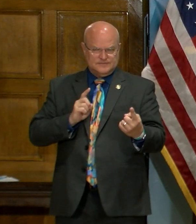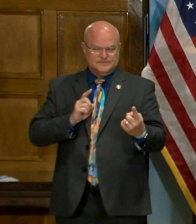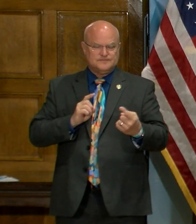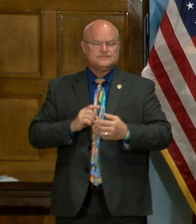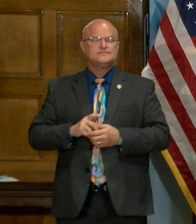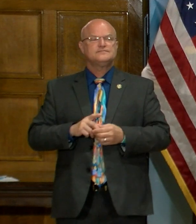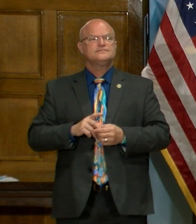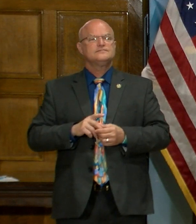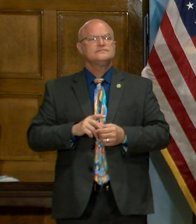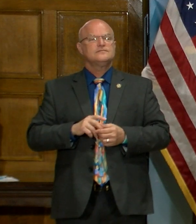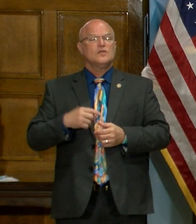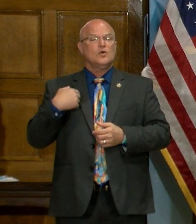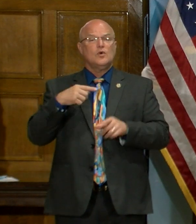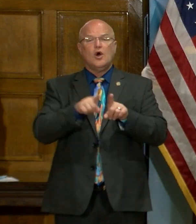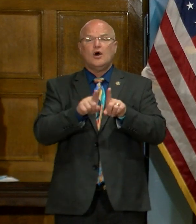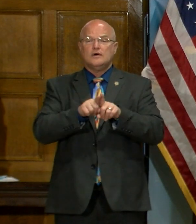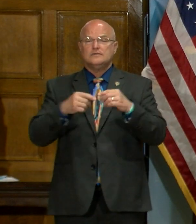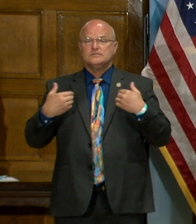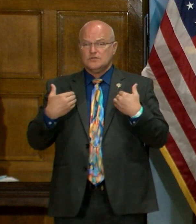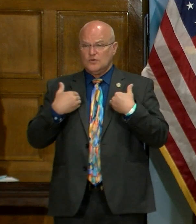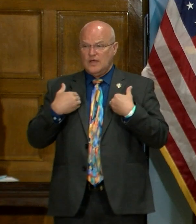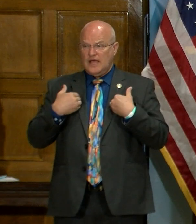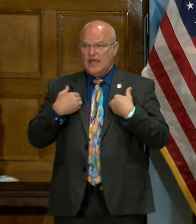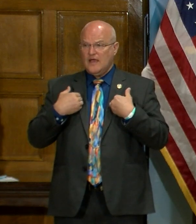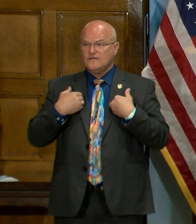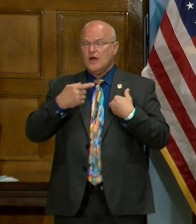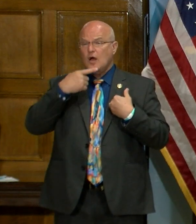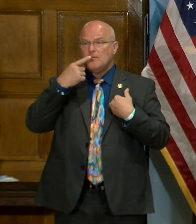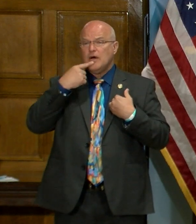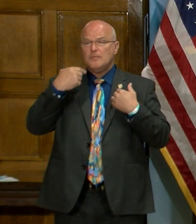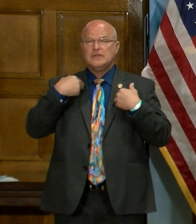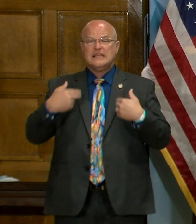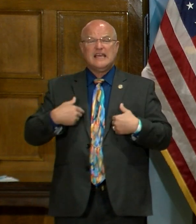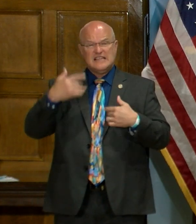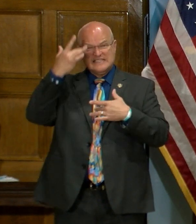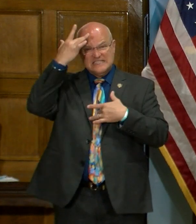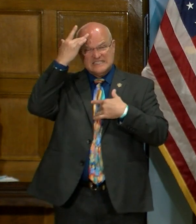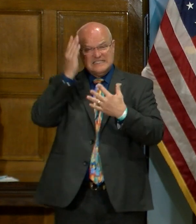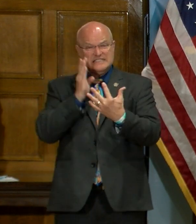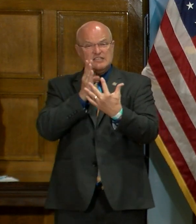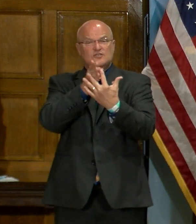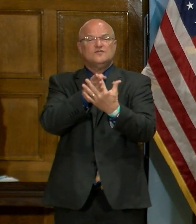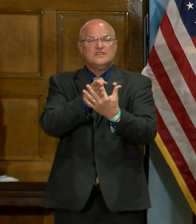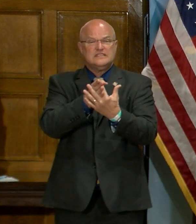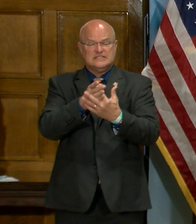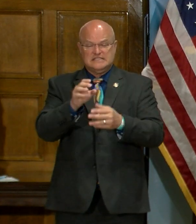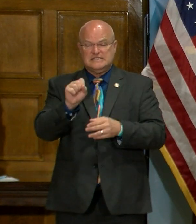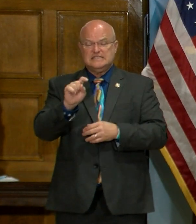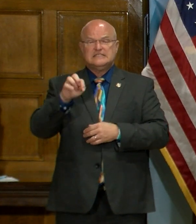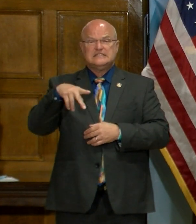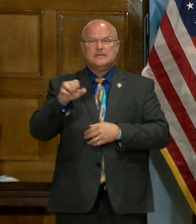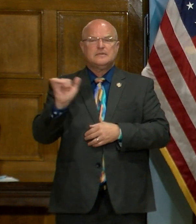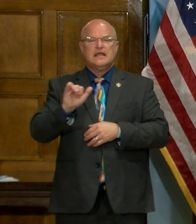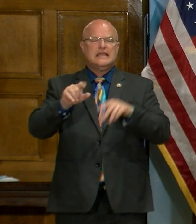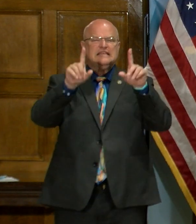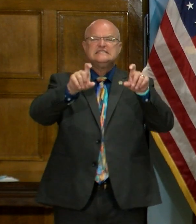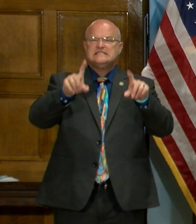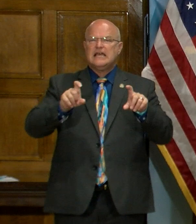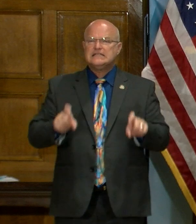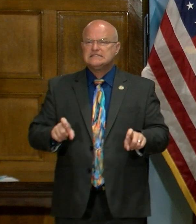physical distancing. We also have public health disease intervention steps like